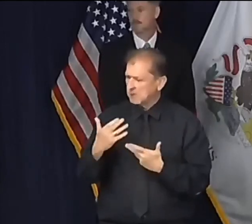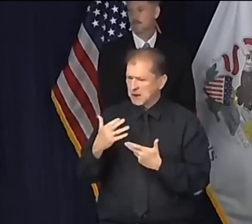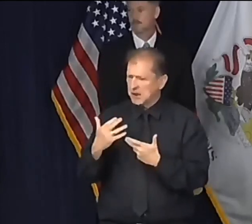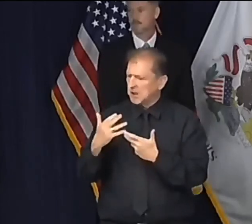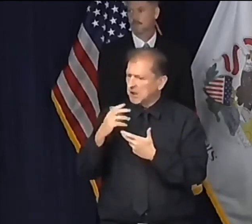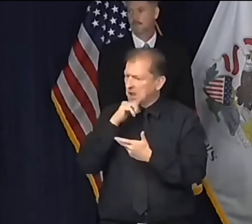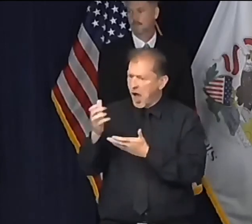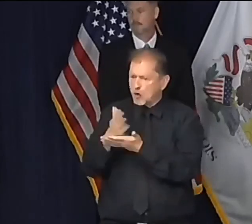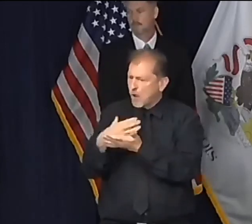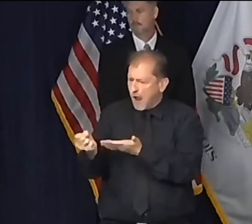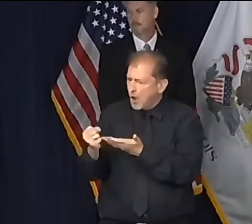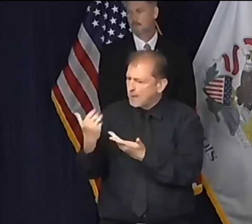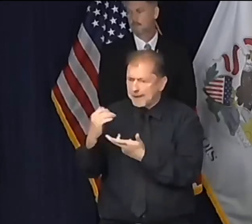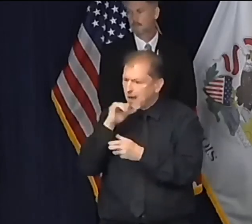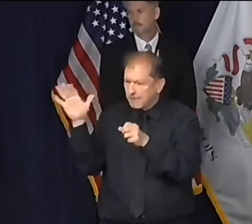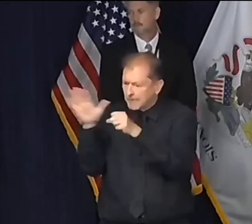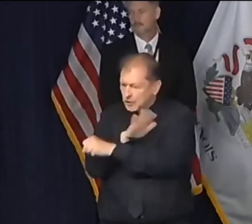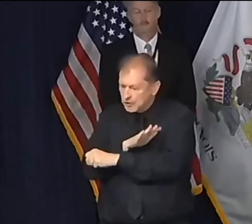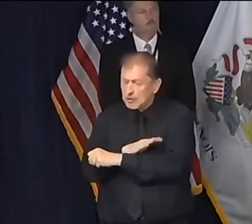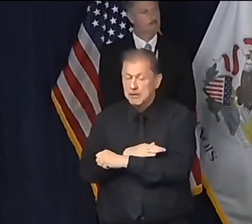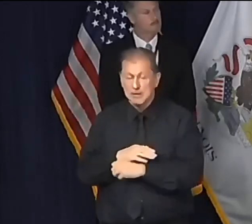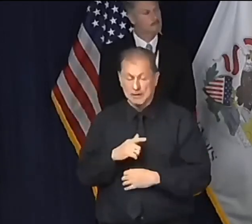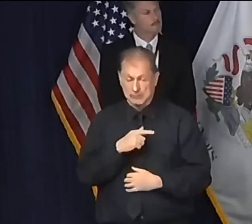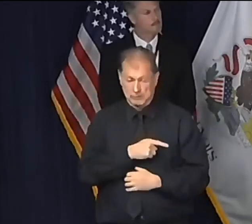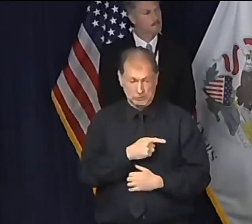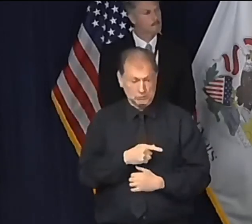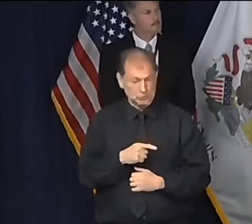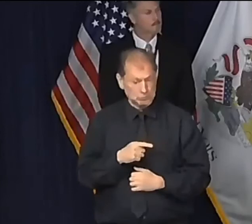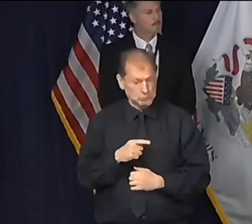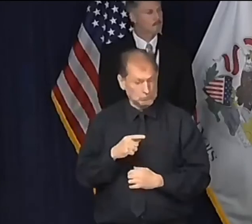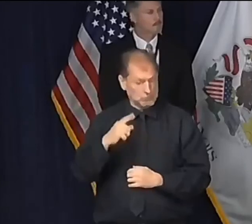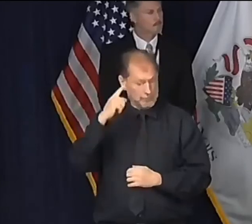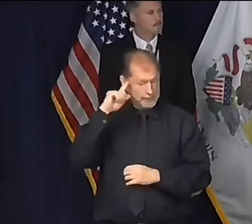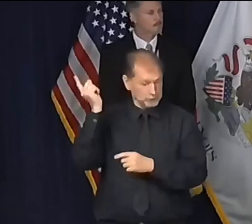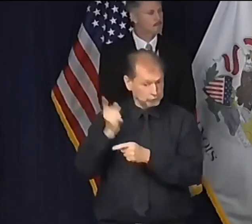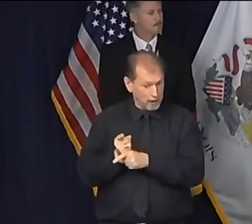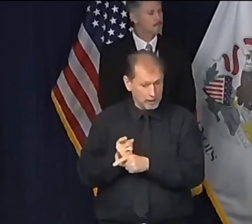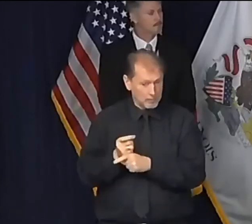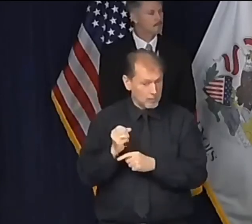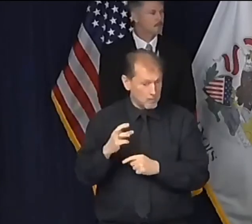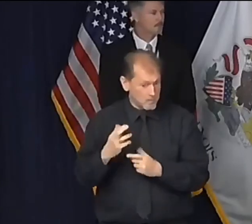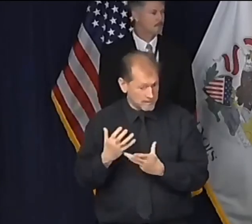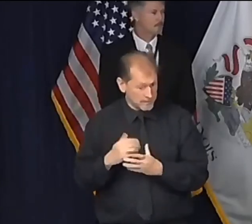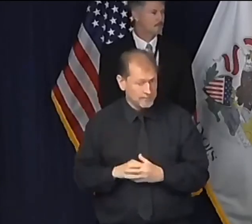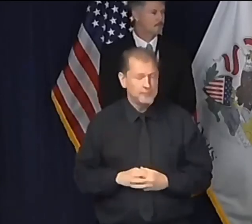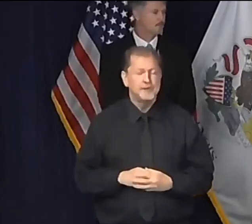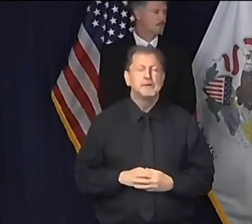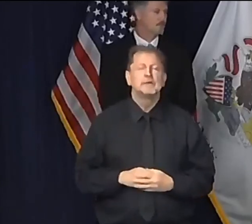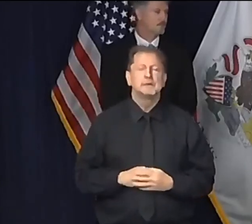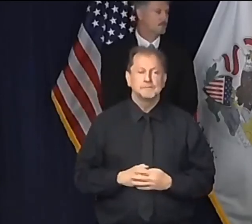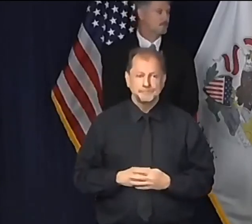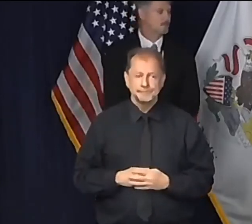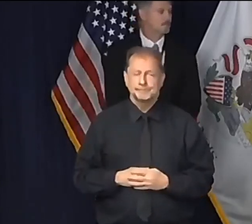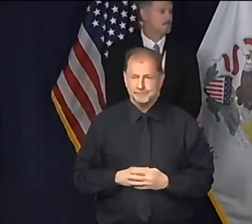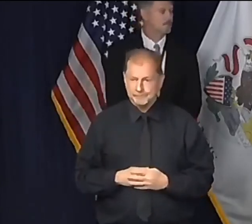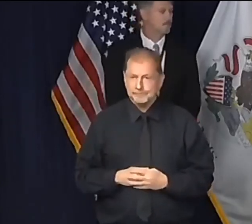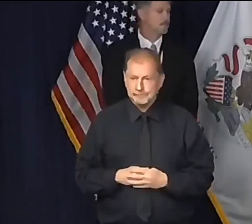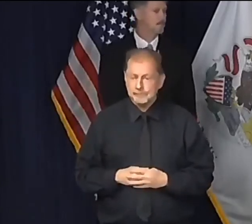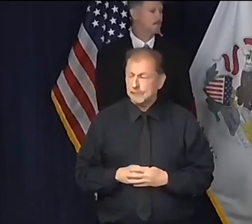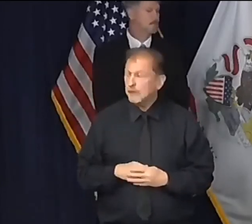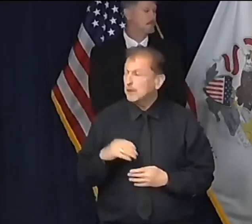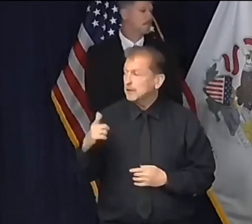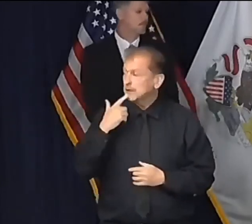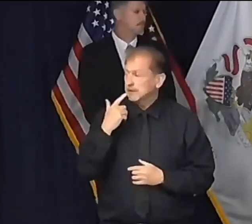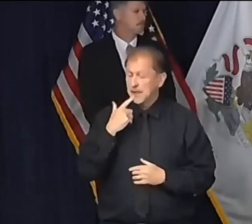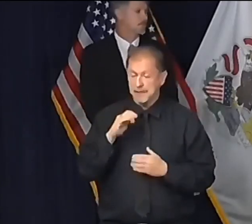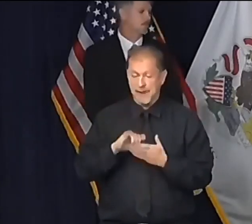optimism in these numbers, and do your models show similar information? The models that show that the death rate might be